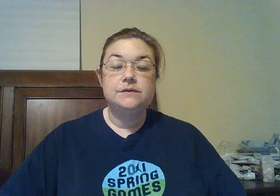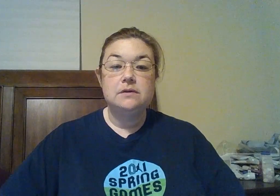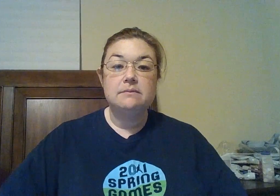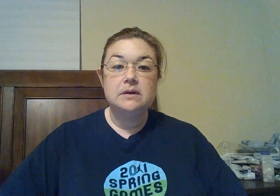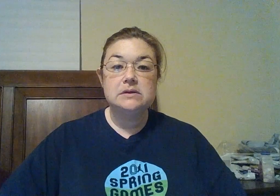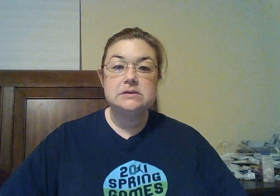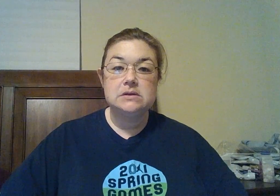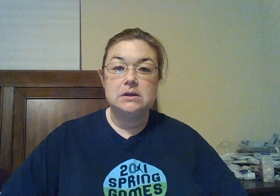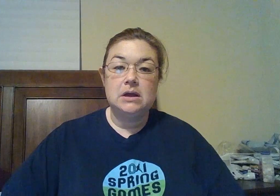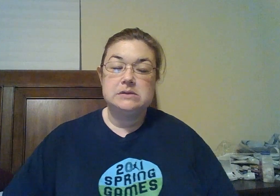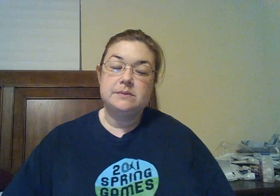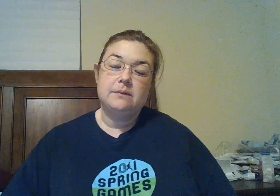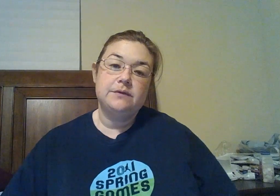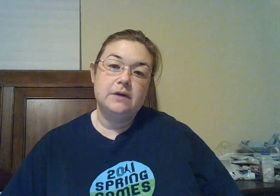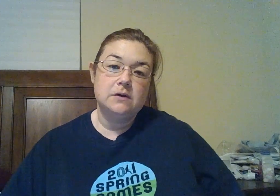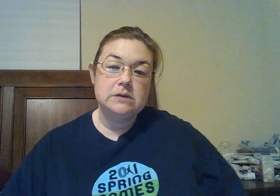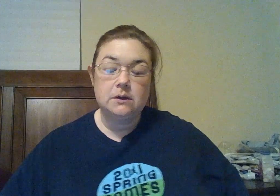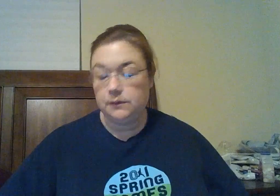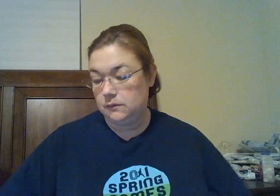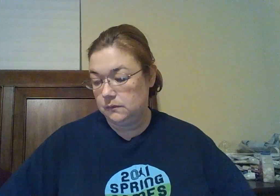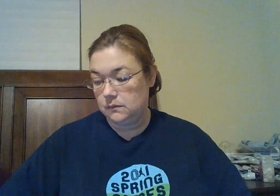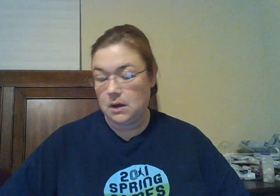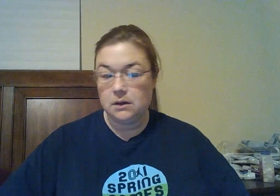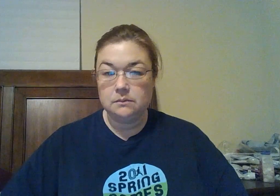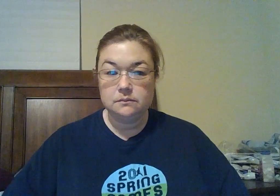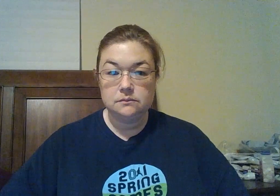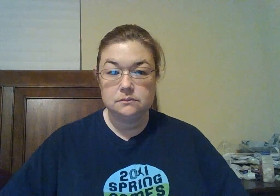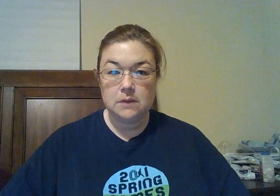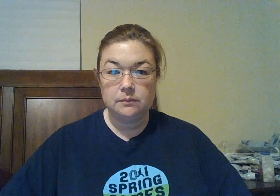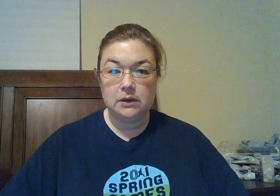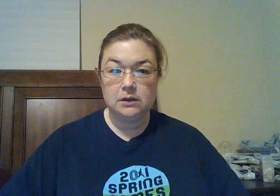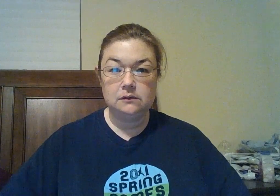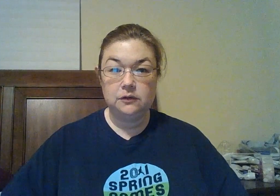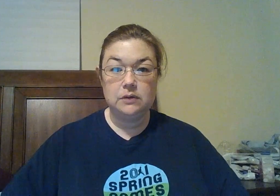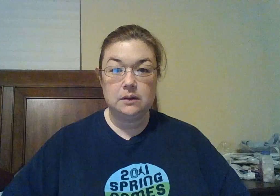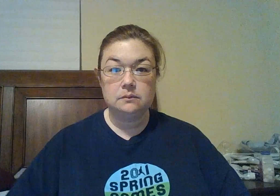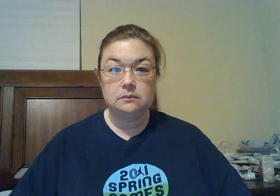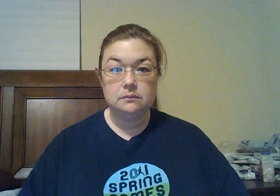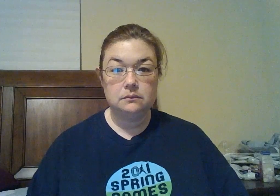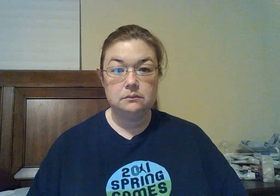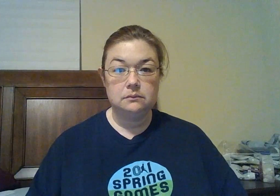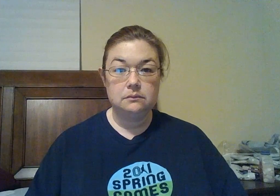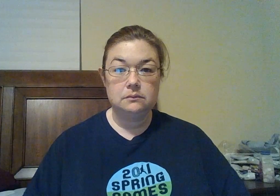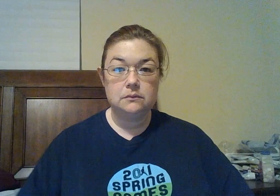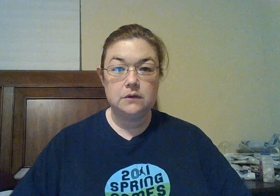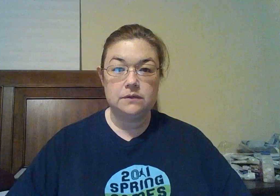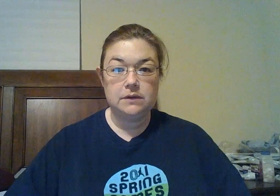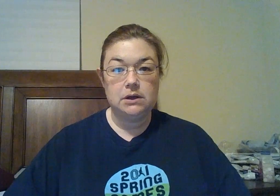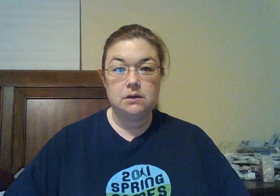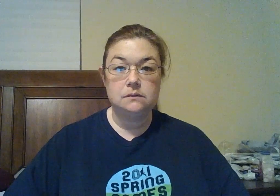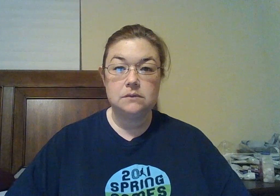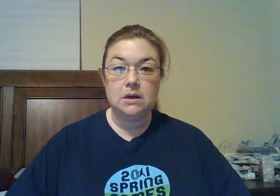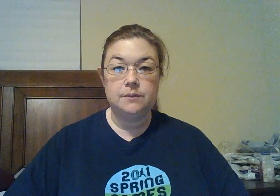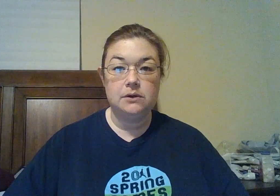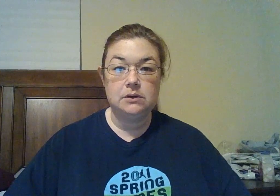you that missed, and sometimes videos help you, I'm going to do them over the video and upload it